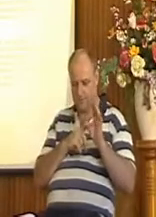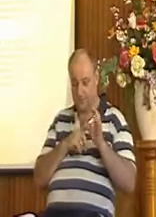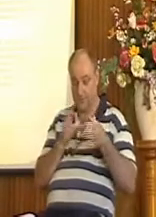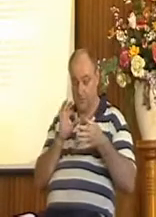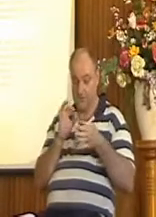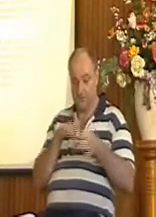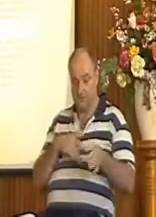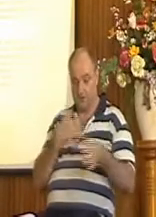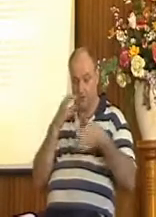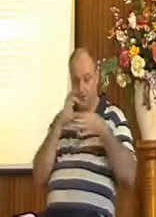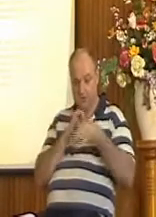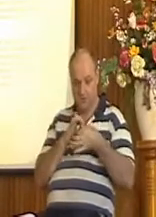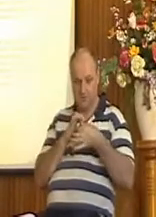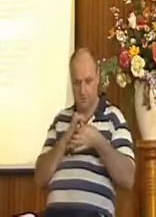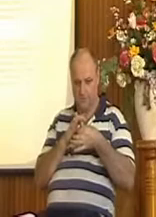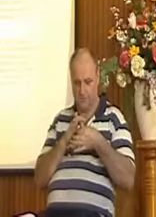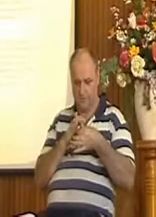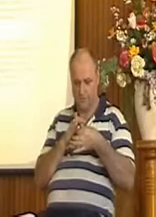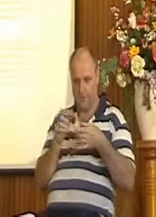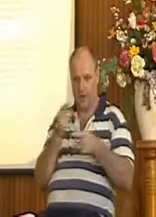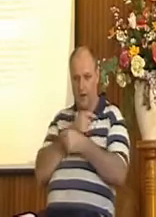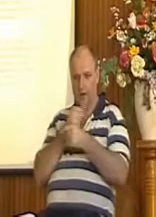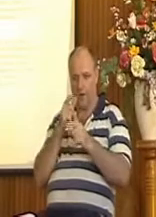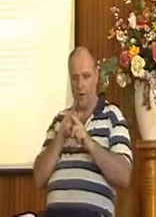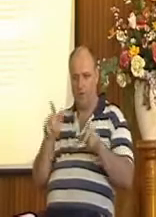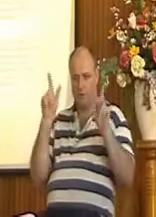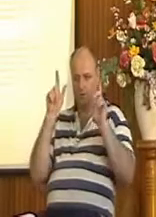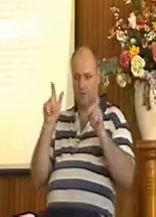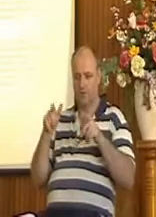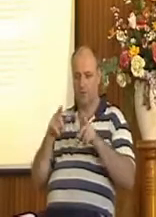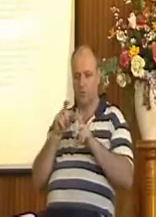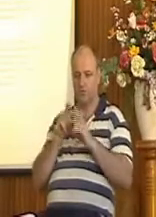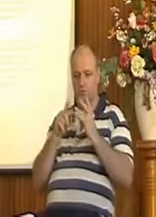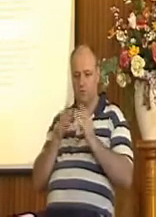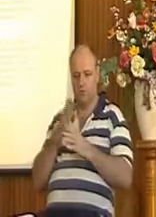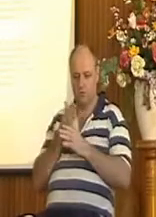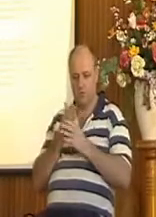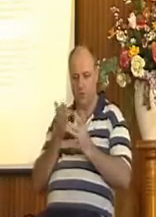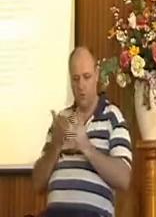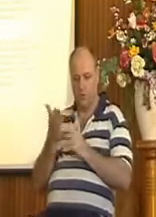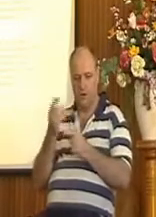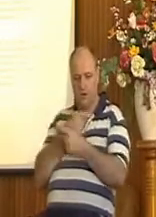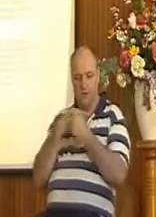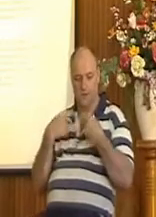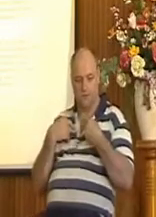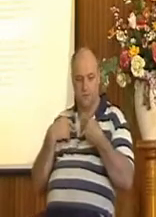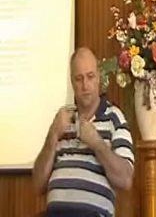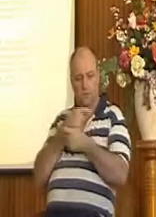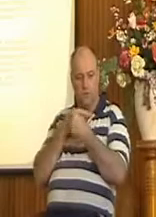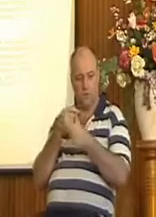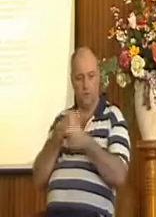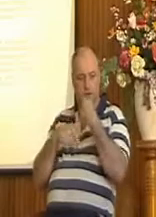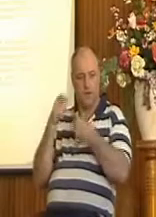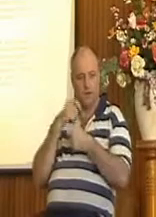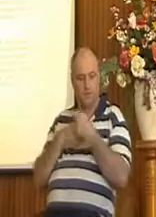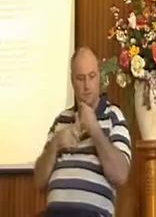Our Lord is doing a work in us, same Greek word, and we become, as a